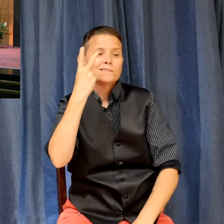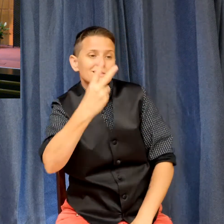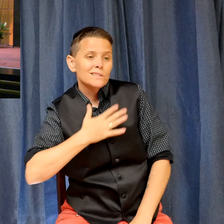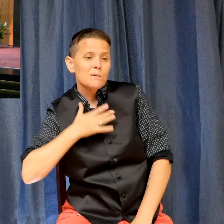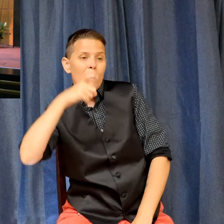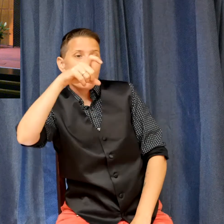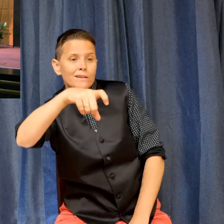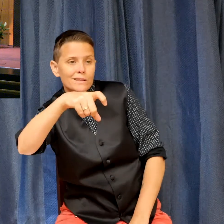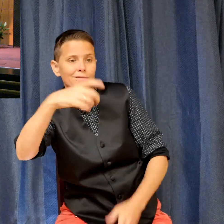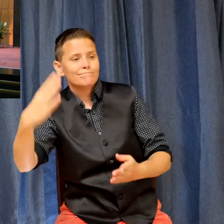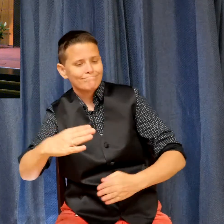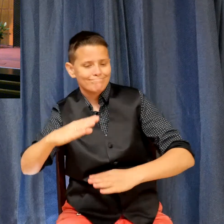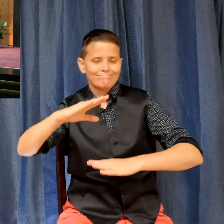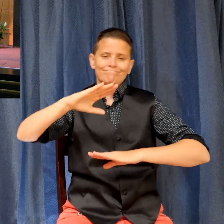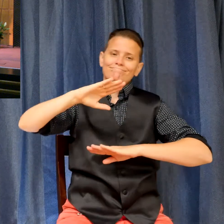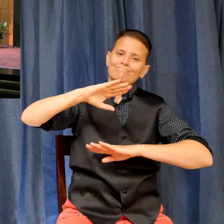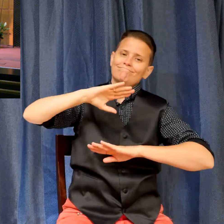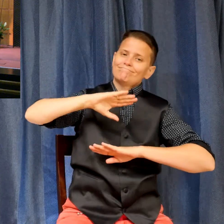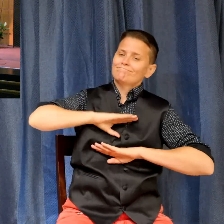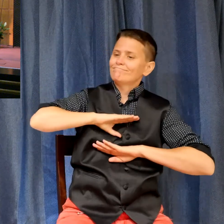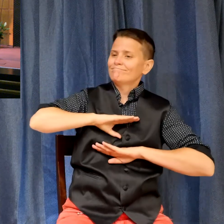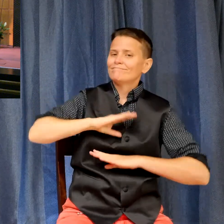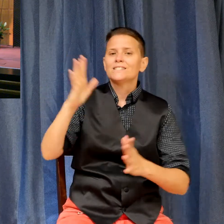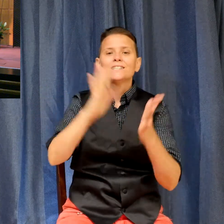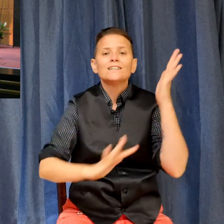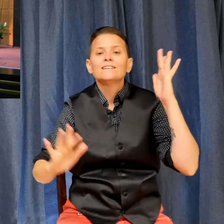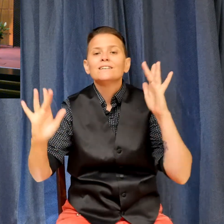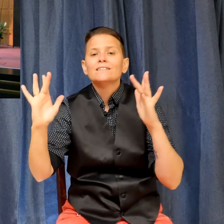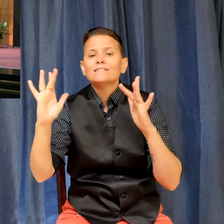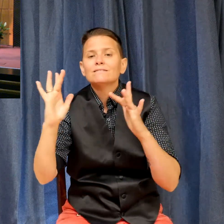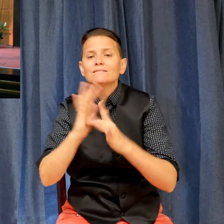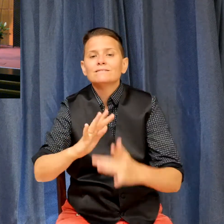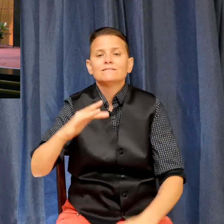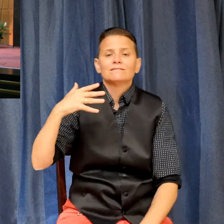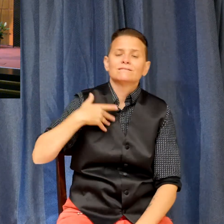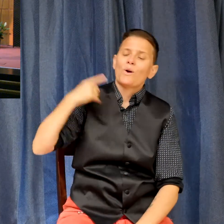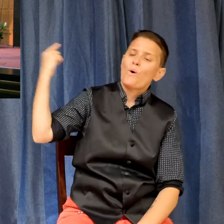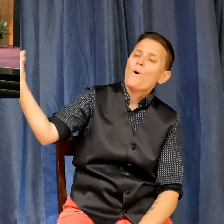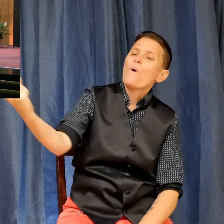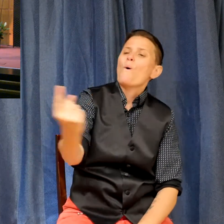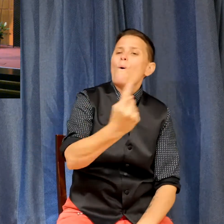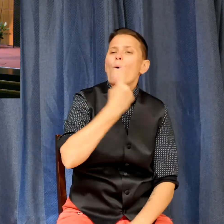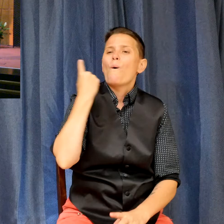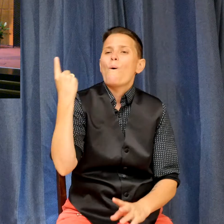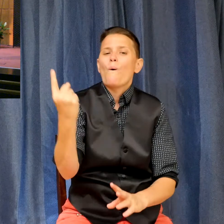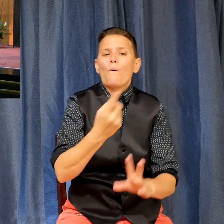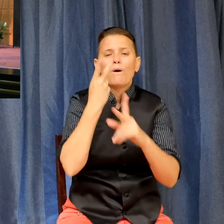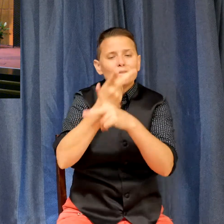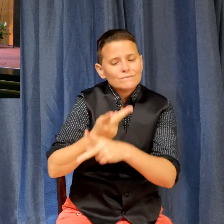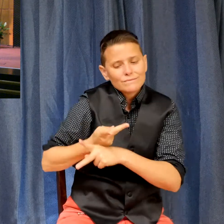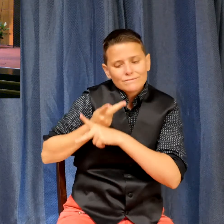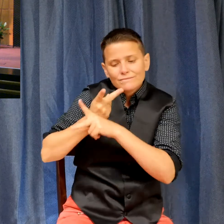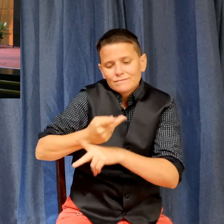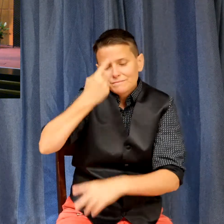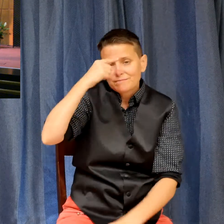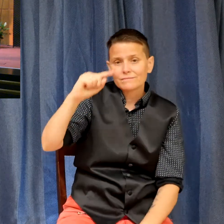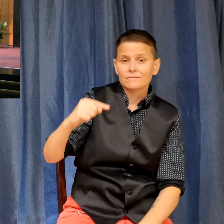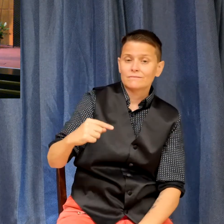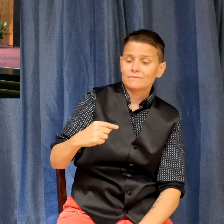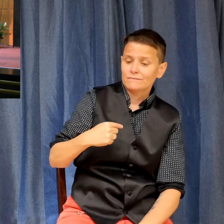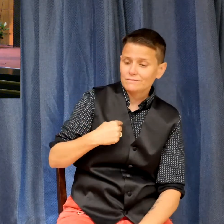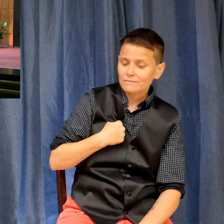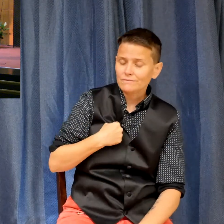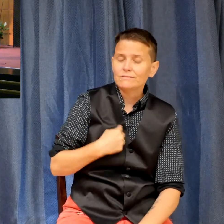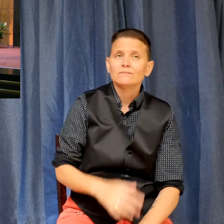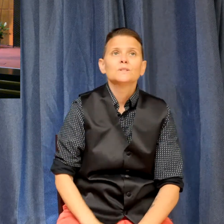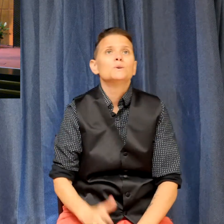looking out for me. Oh yeah, with all you do, Keep on keep on looking out. looking